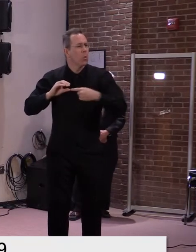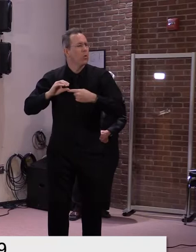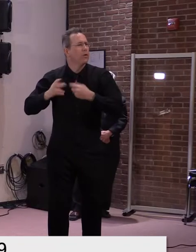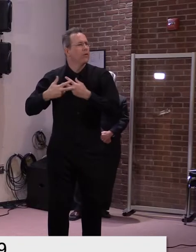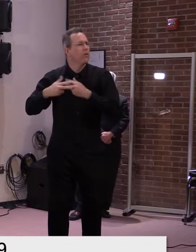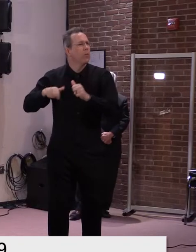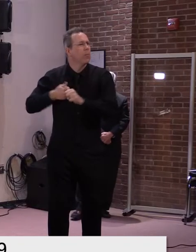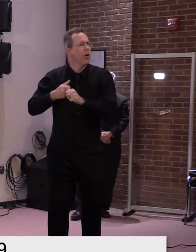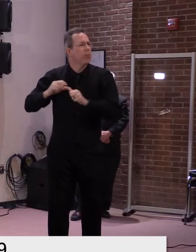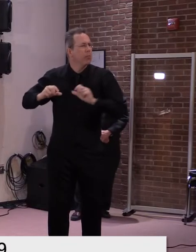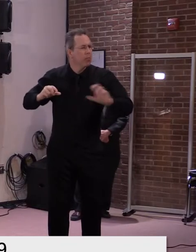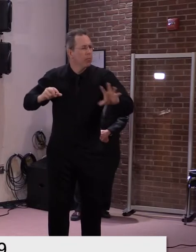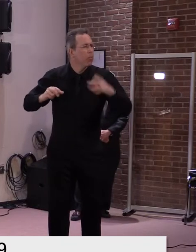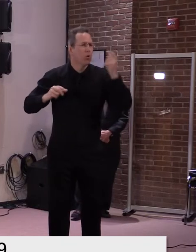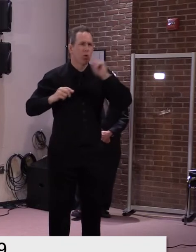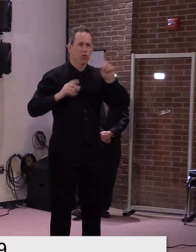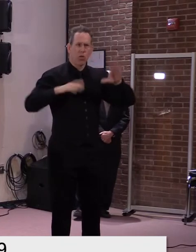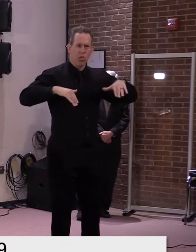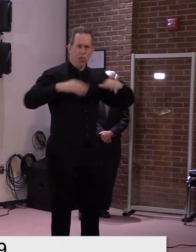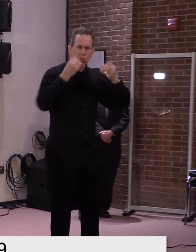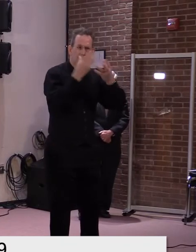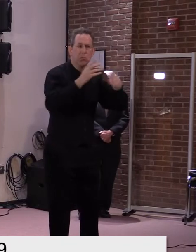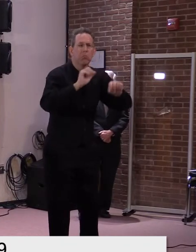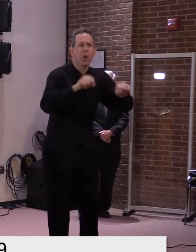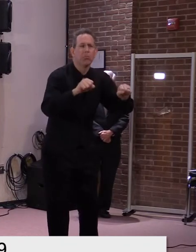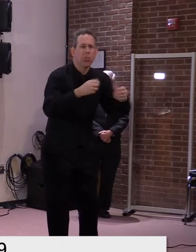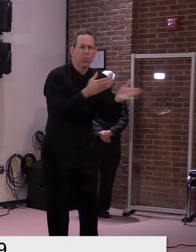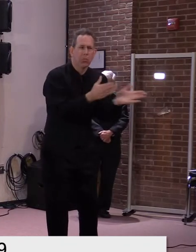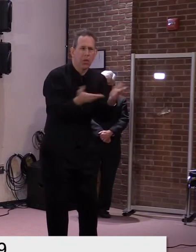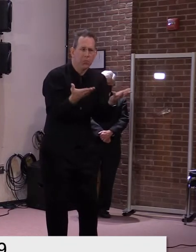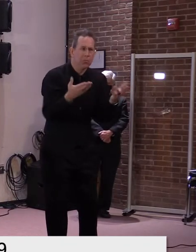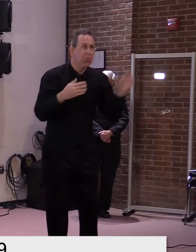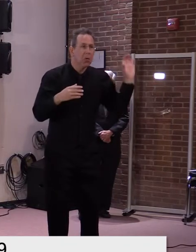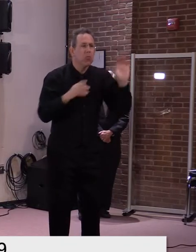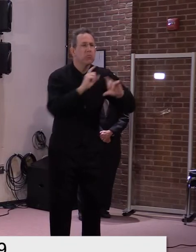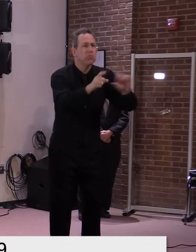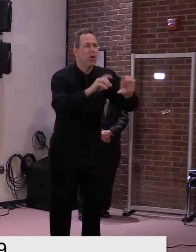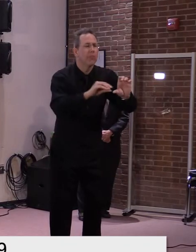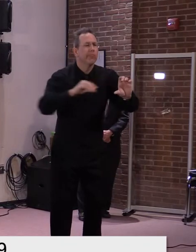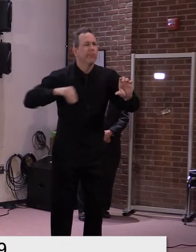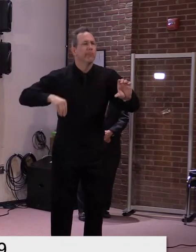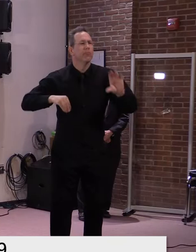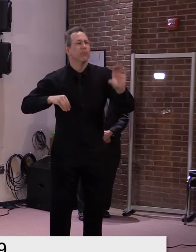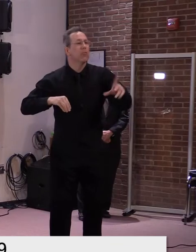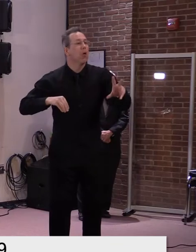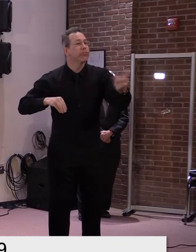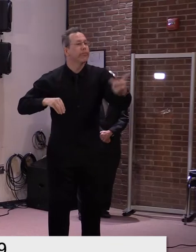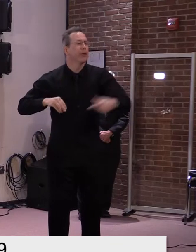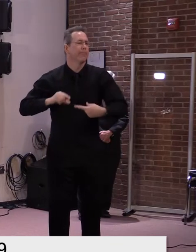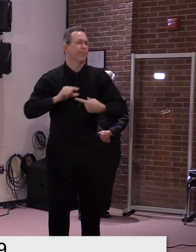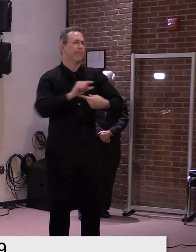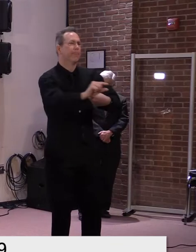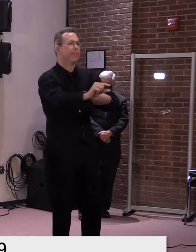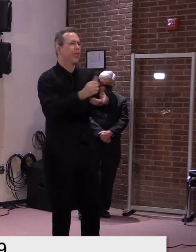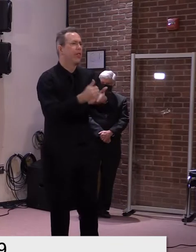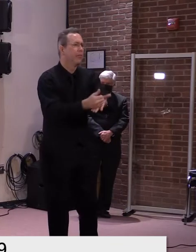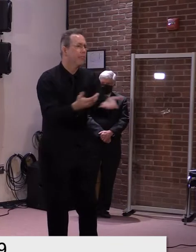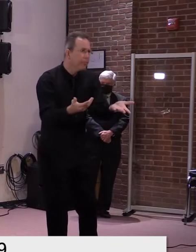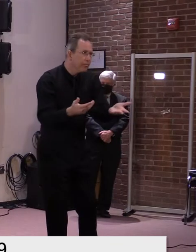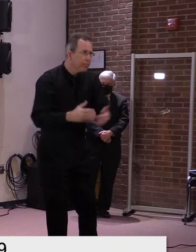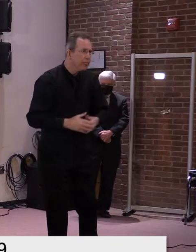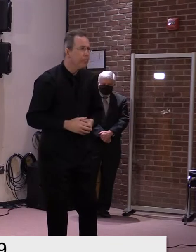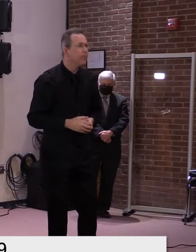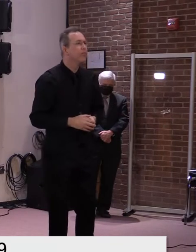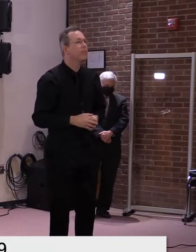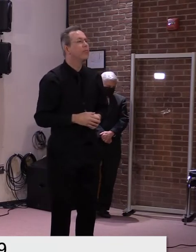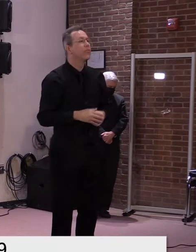what the decision will be for Vermont or when it will be made. The remaining $113 million has